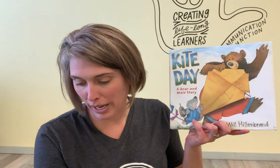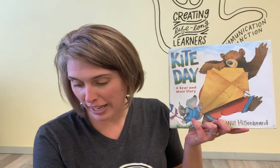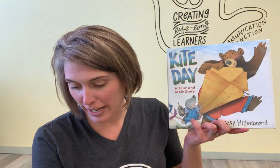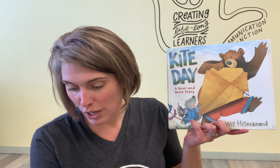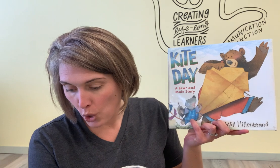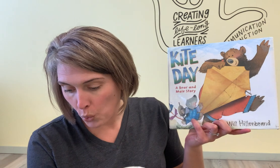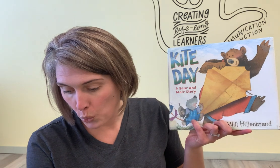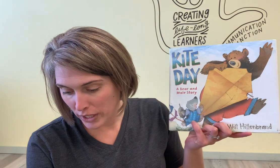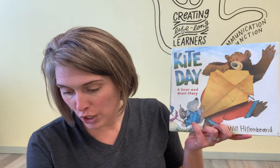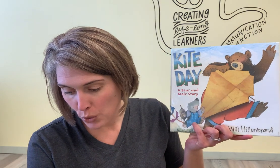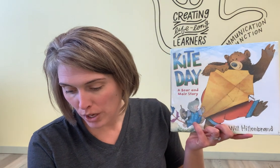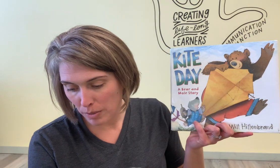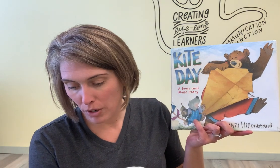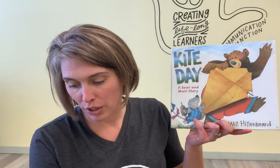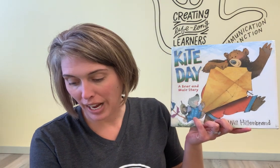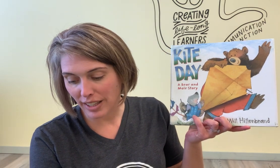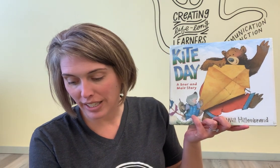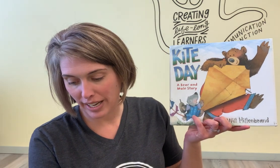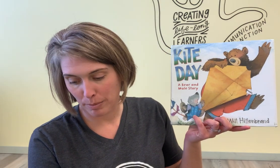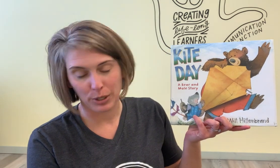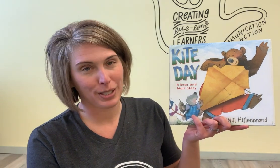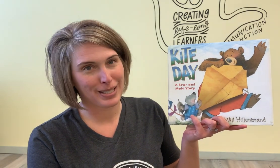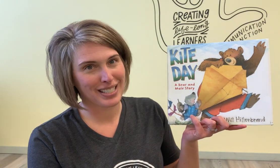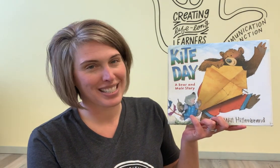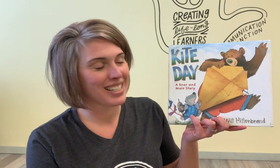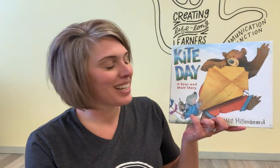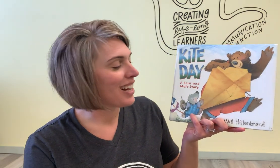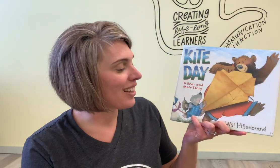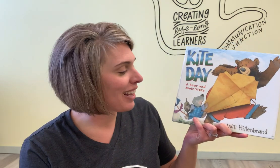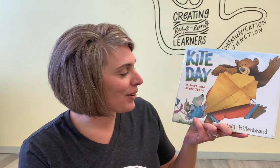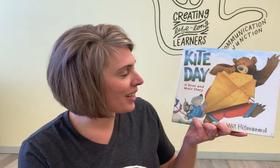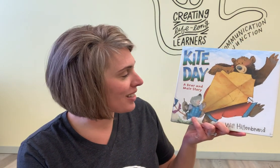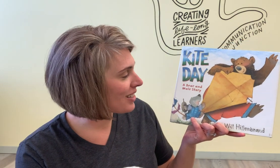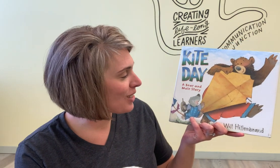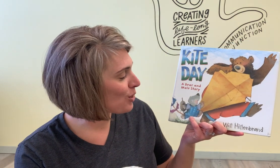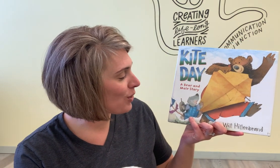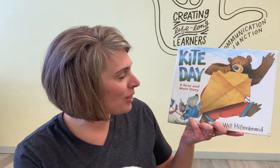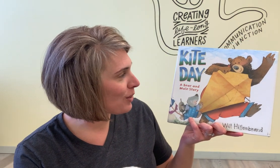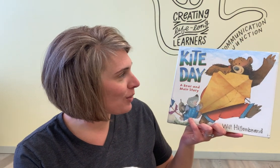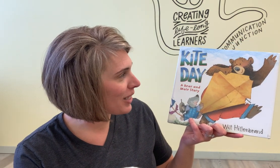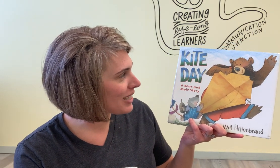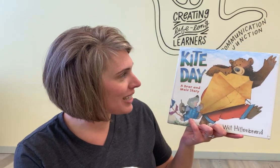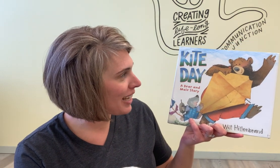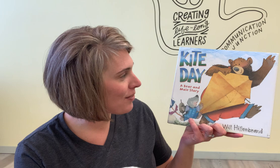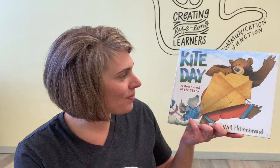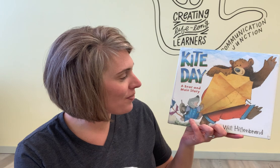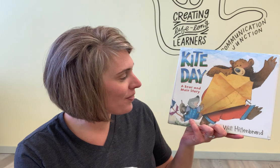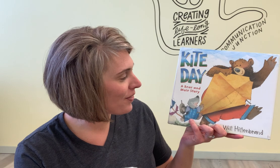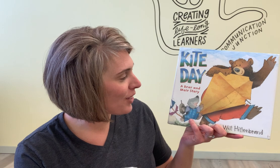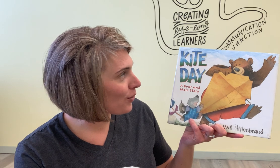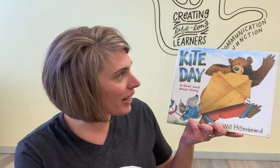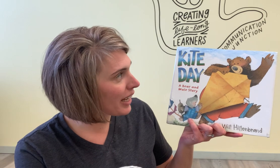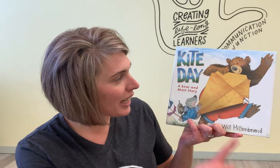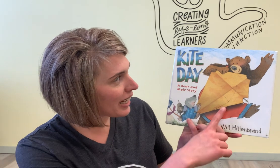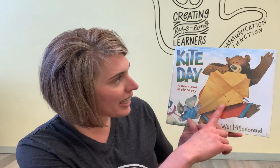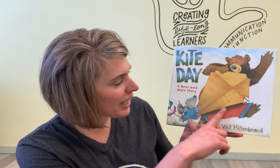by Willow or Holiday Books, allowing us to read it with you guys today. You ready? There